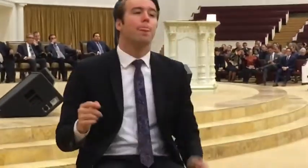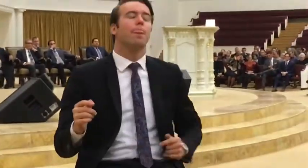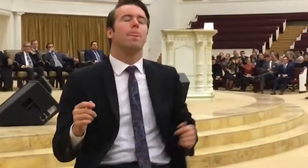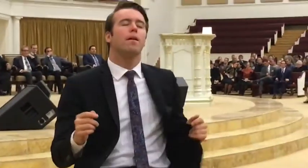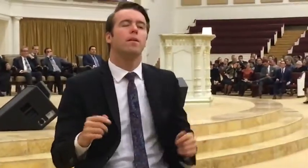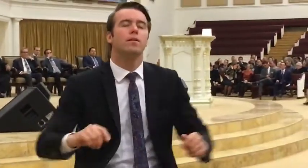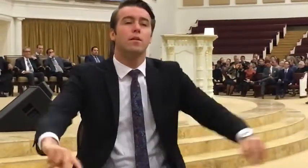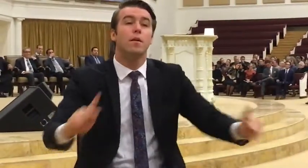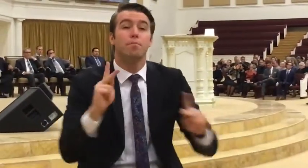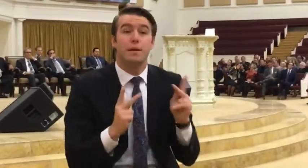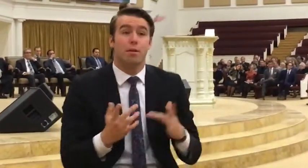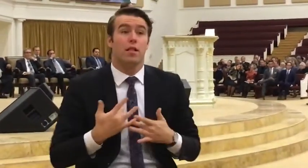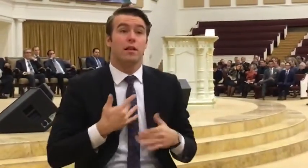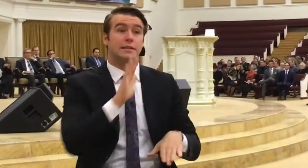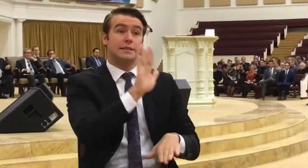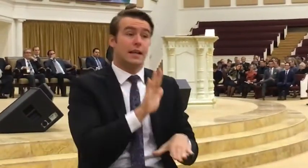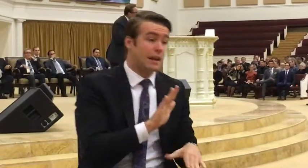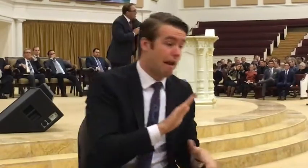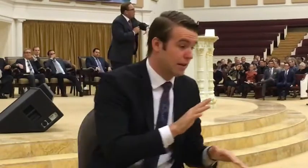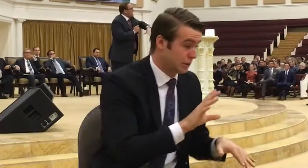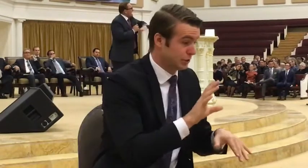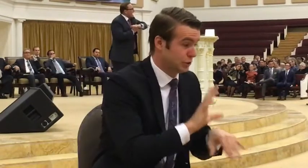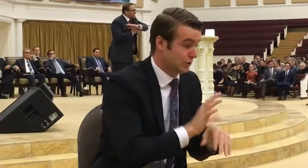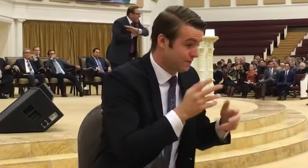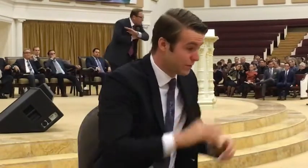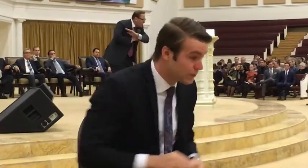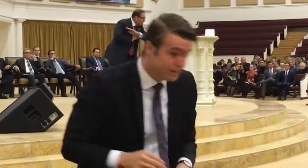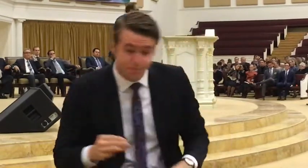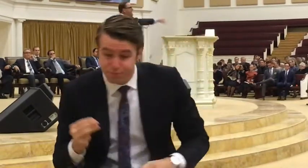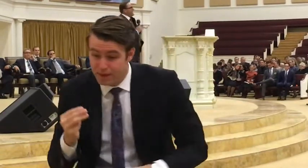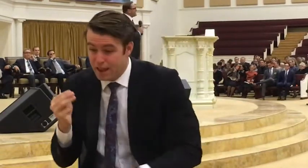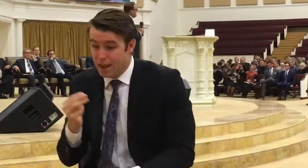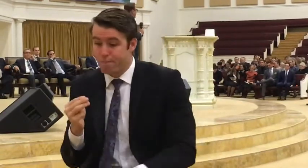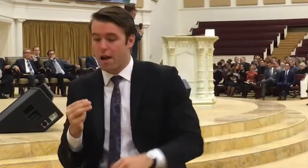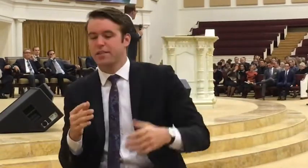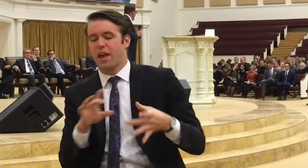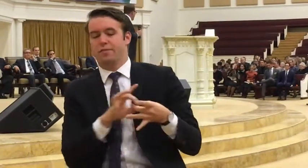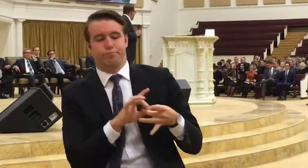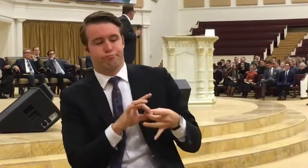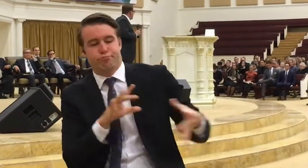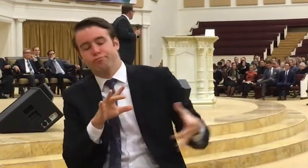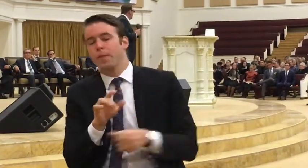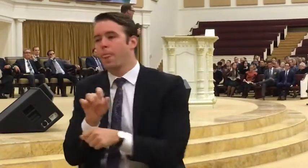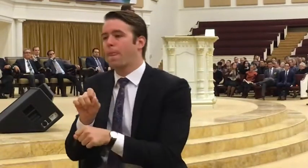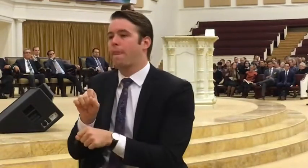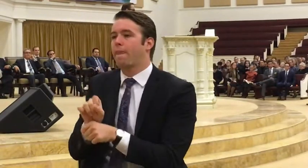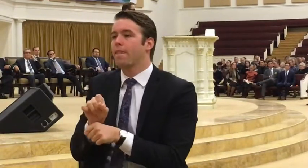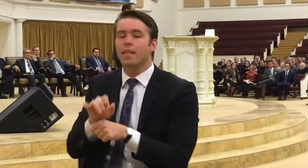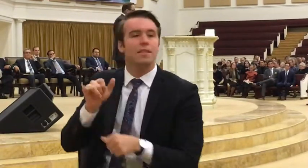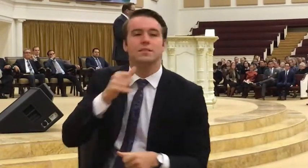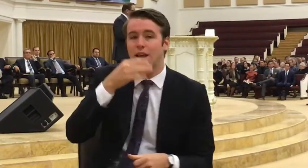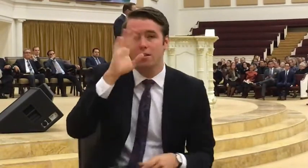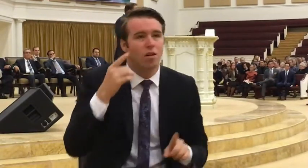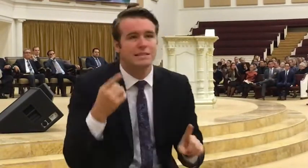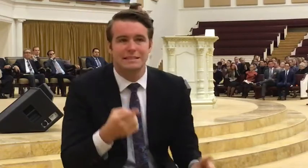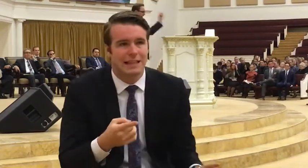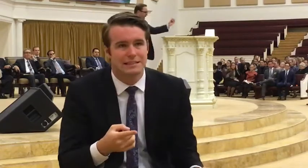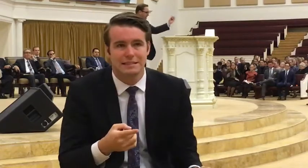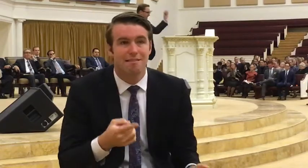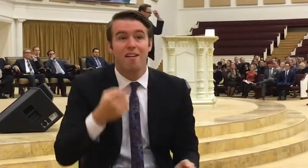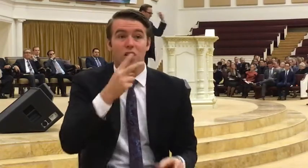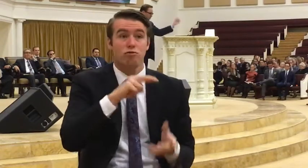We've left church on Sunday and work on Monday when God never intended it to be that way. God intended